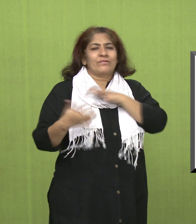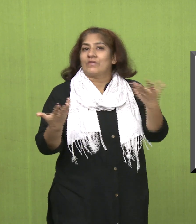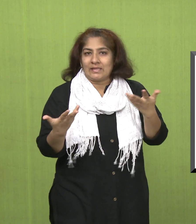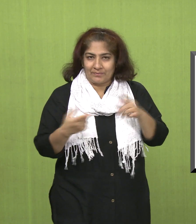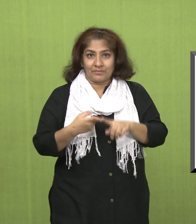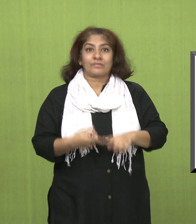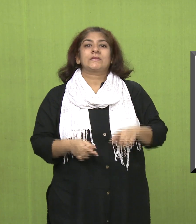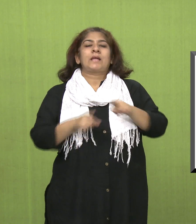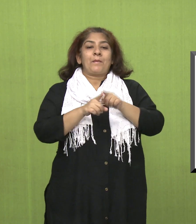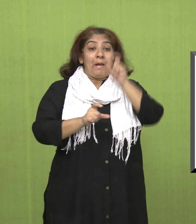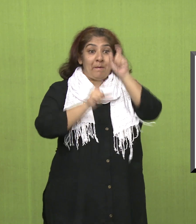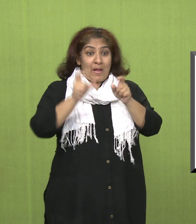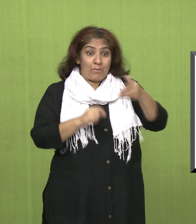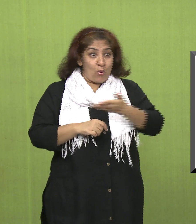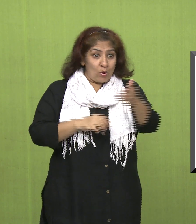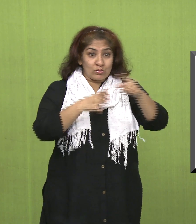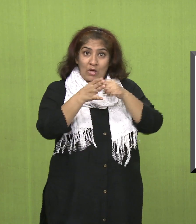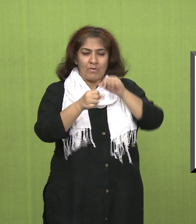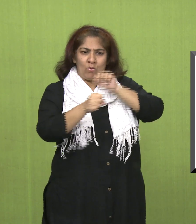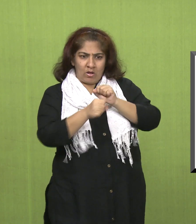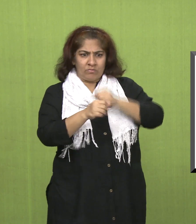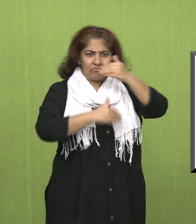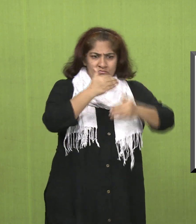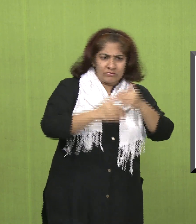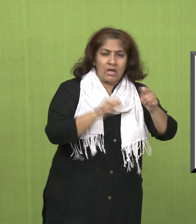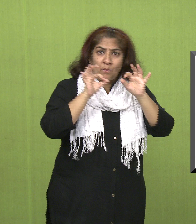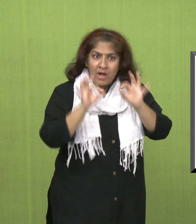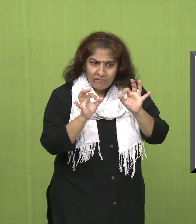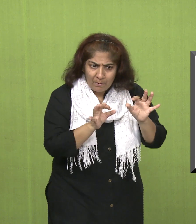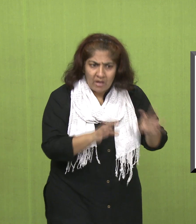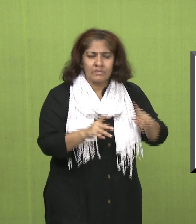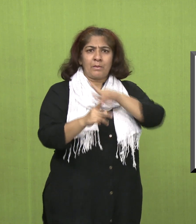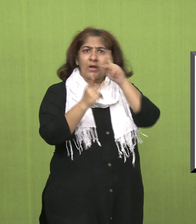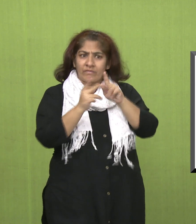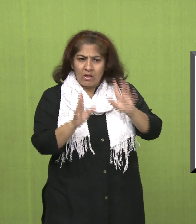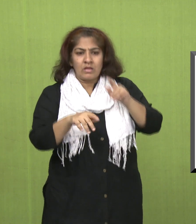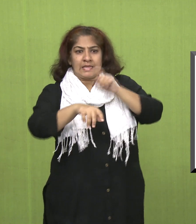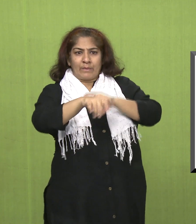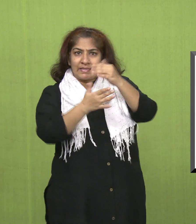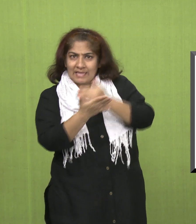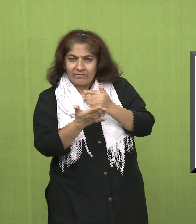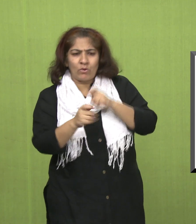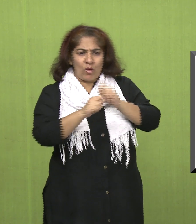Like for a profit in any business, when people are working in any job and they are really doing